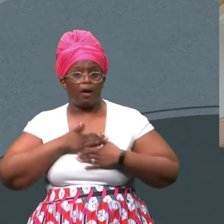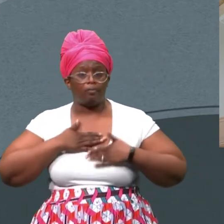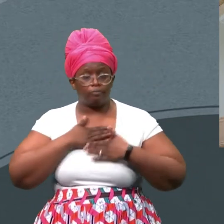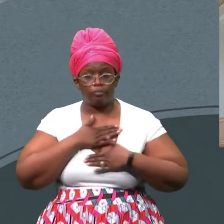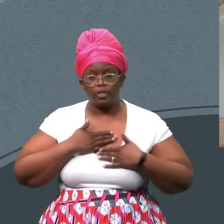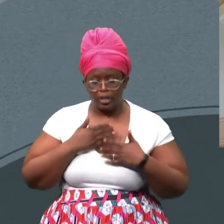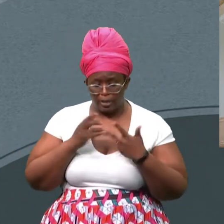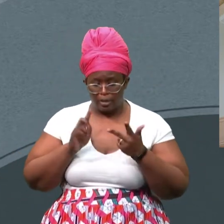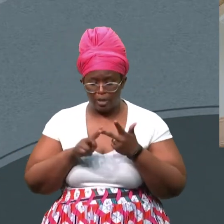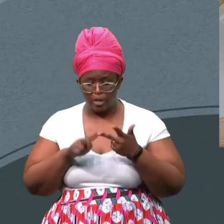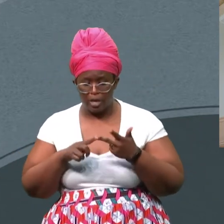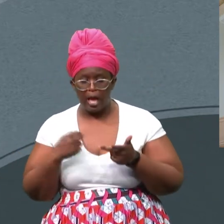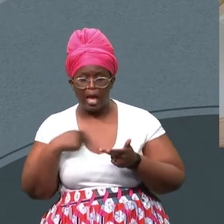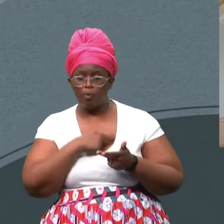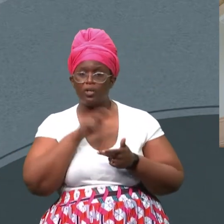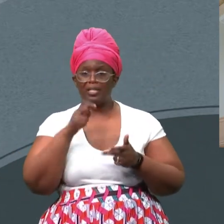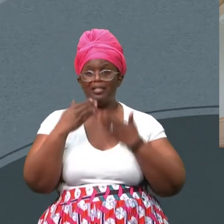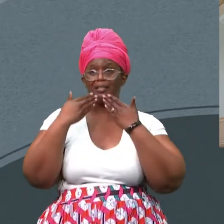for acceleration.